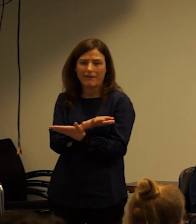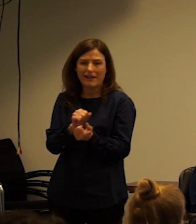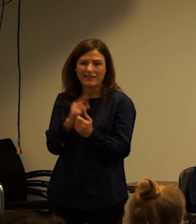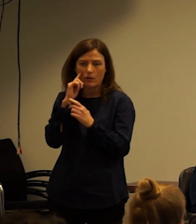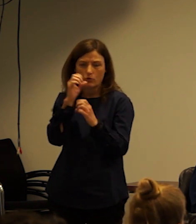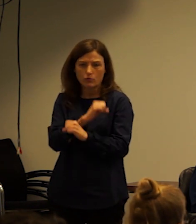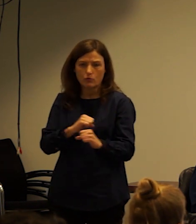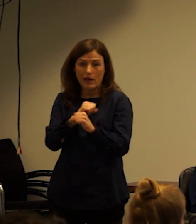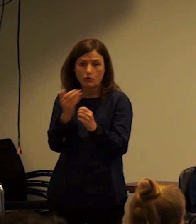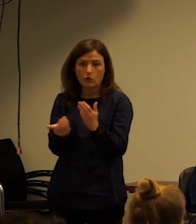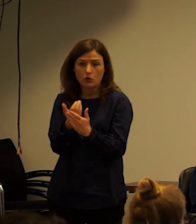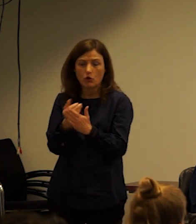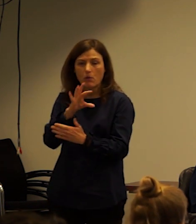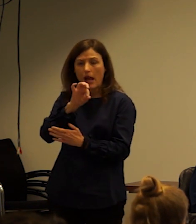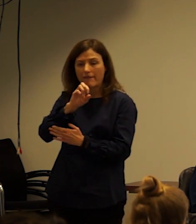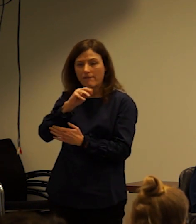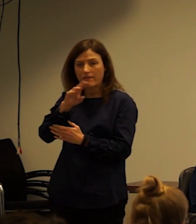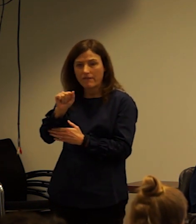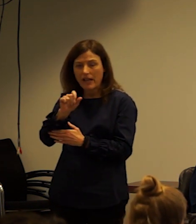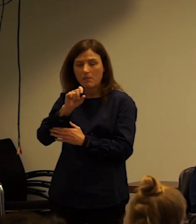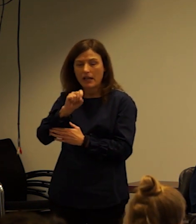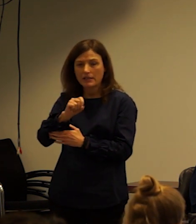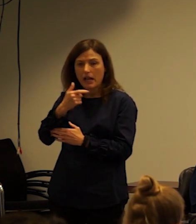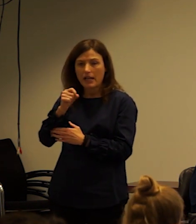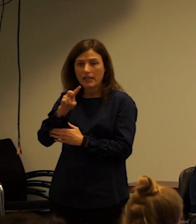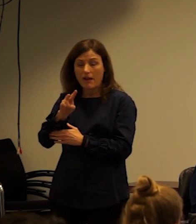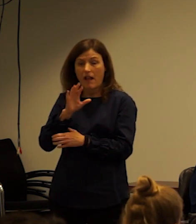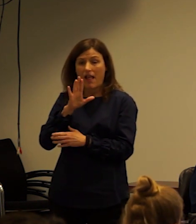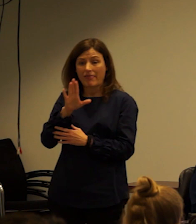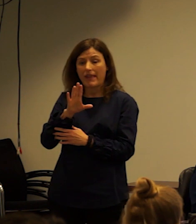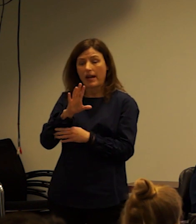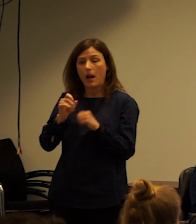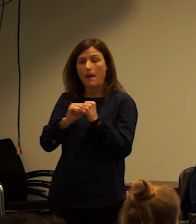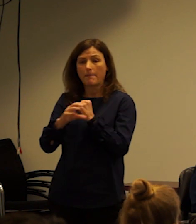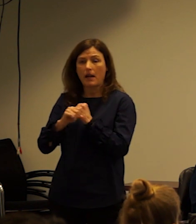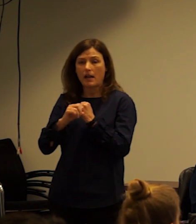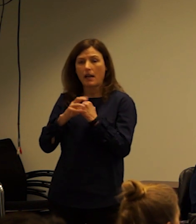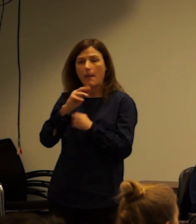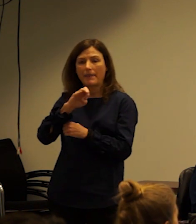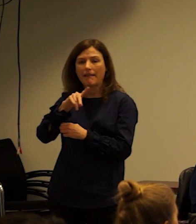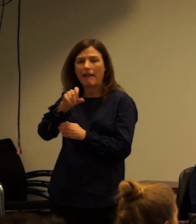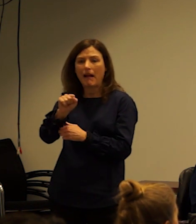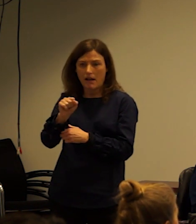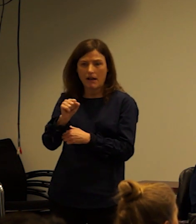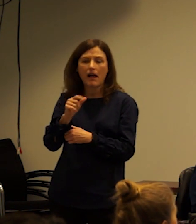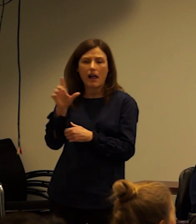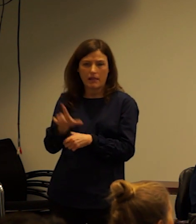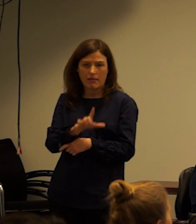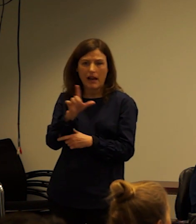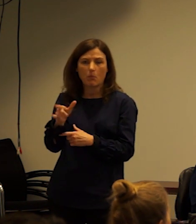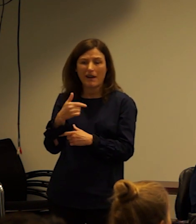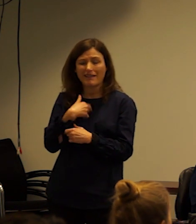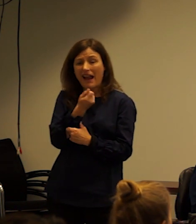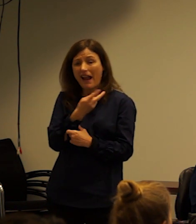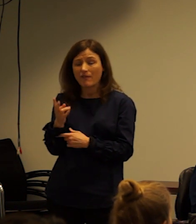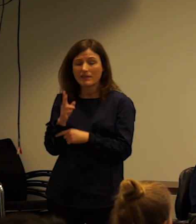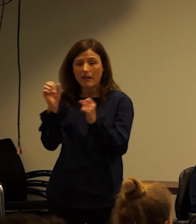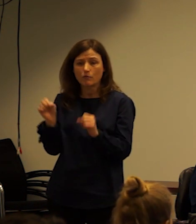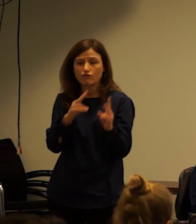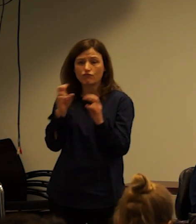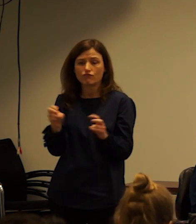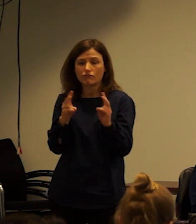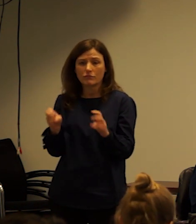new. FEMA.gov and their media library, they have a ton of stuff on there. We put a couple of documents on the jump drive